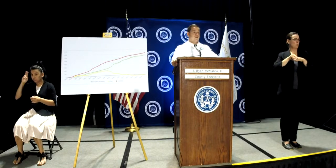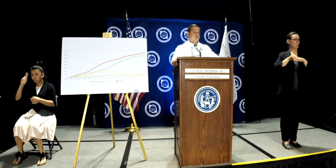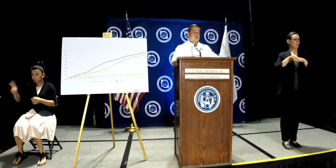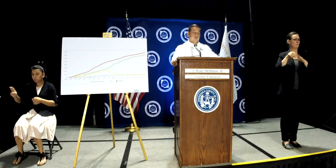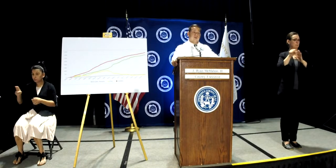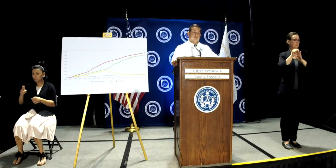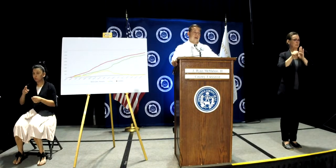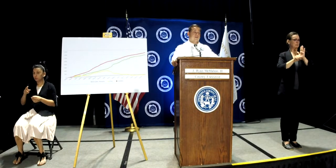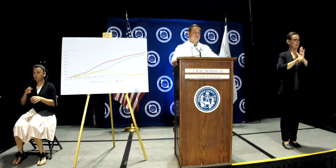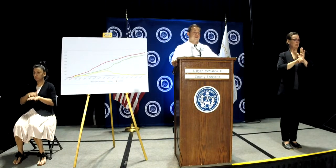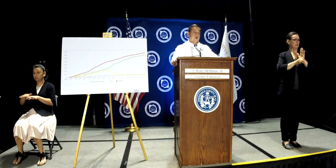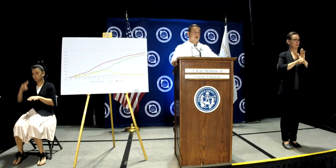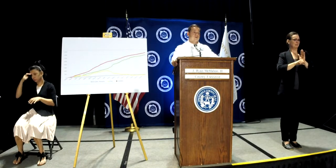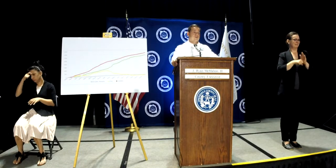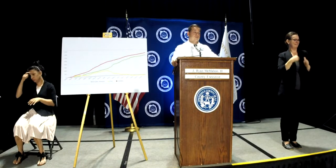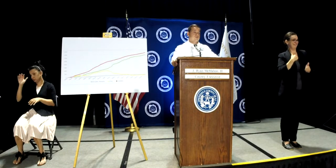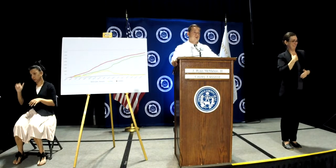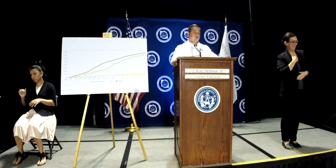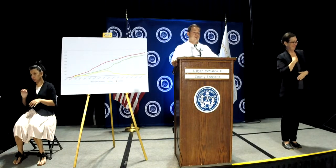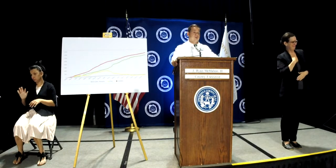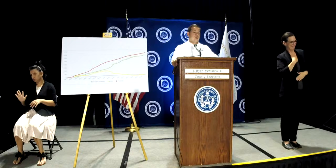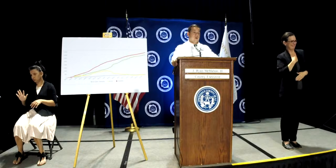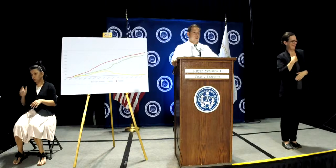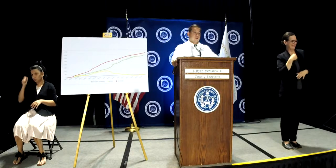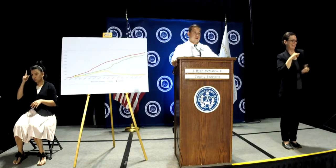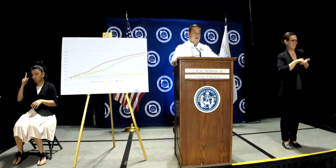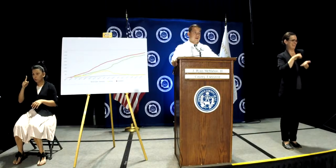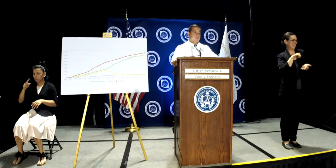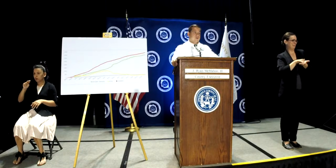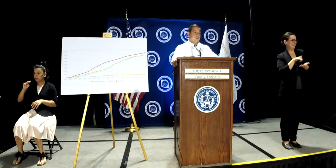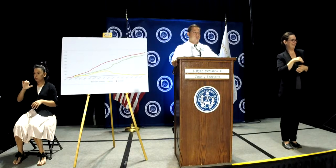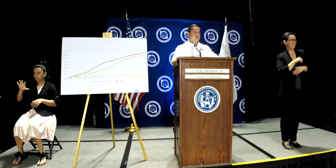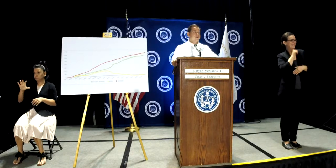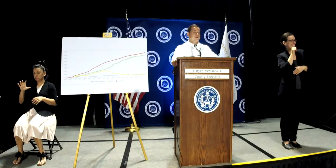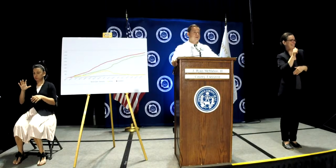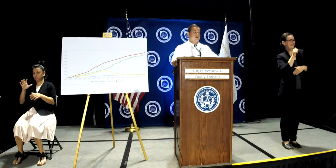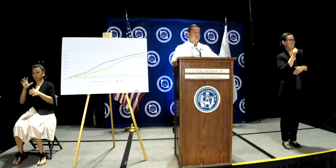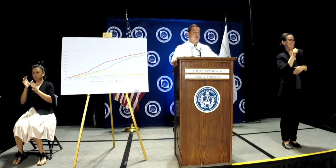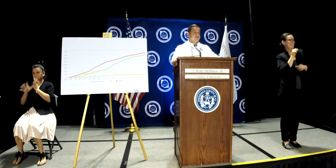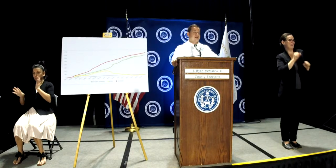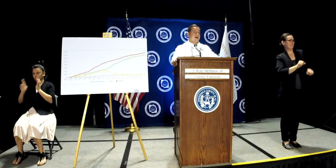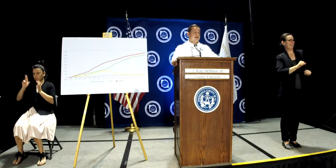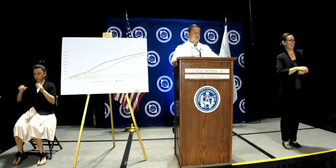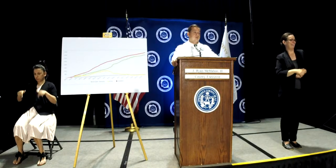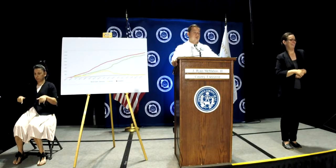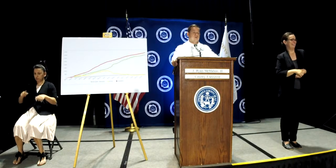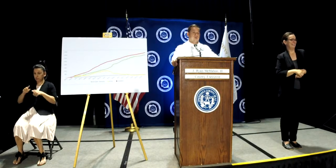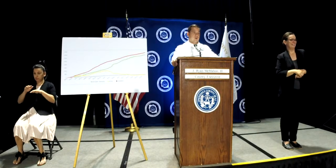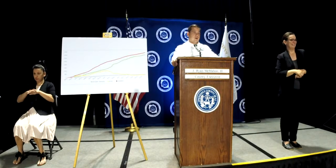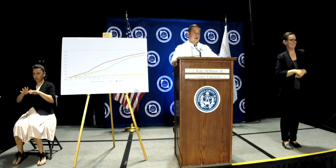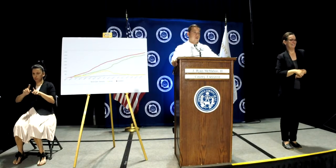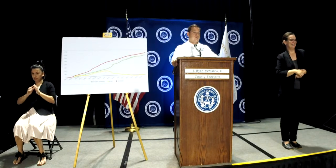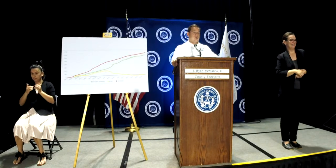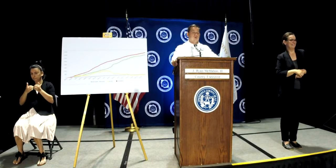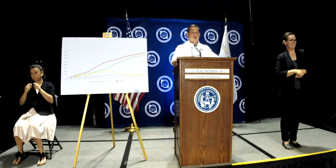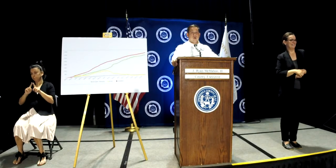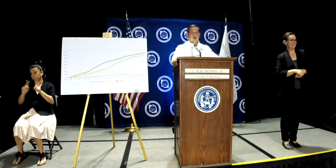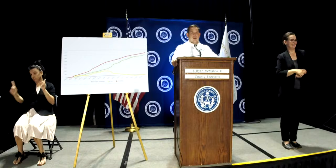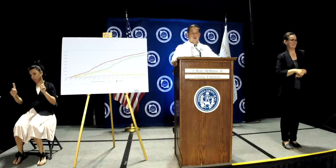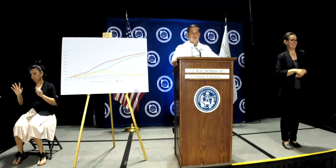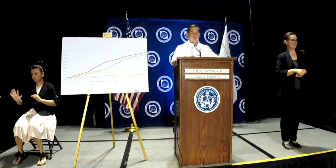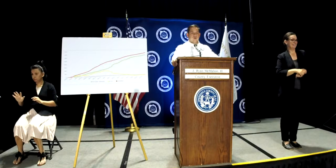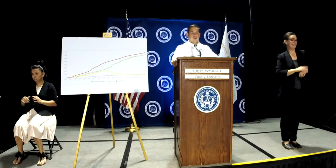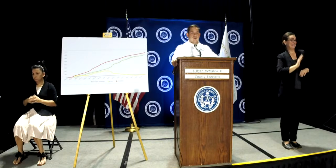his problem looks like is a lot different than ours. So they can't even go eat a meal inside in New York City right now. So